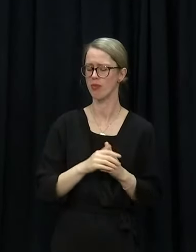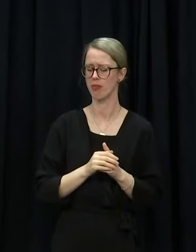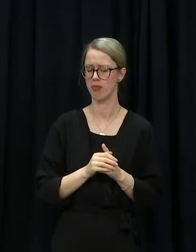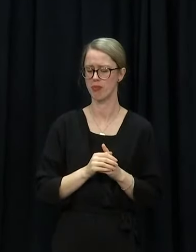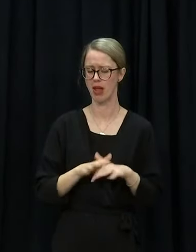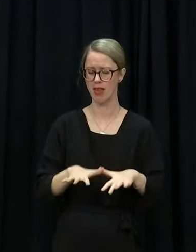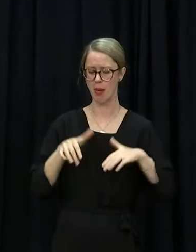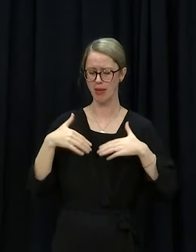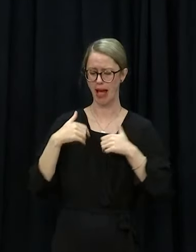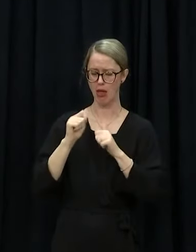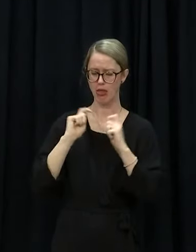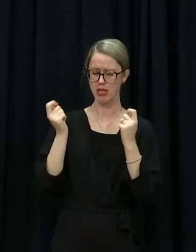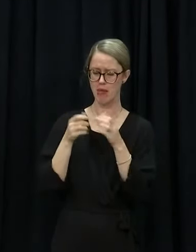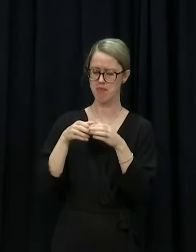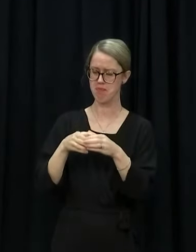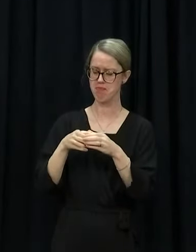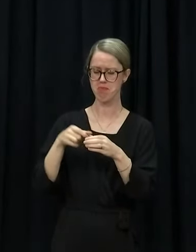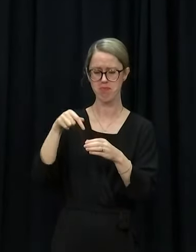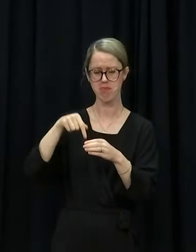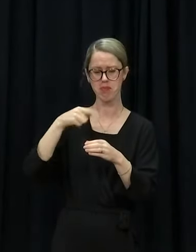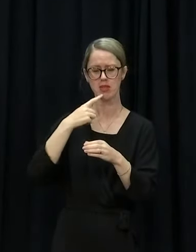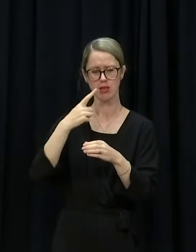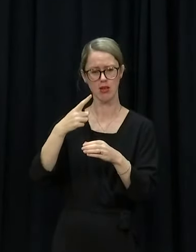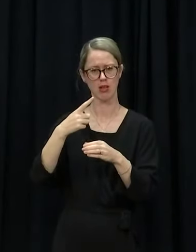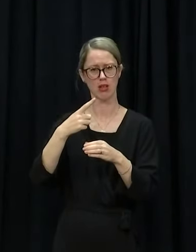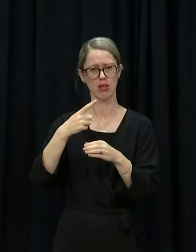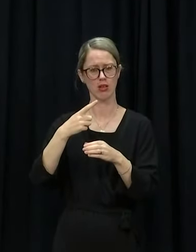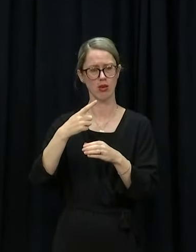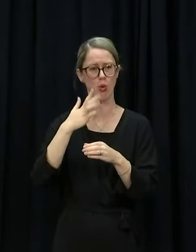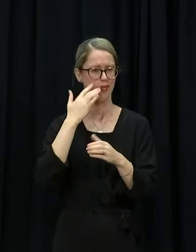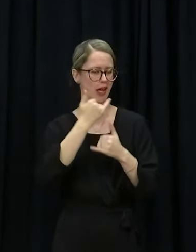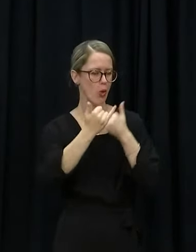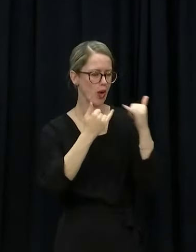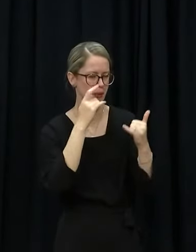health teams are being very clear that they're getting a high degree of